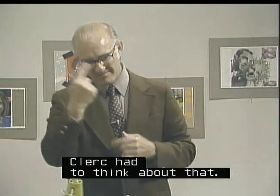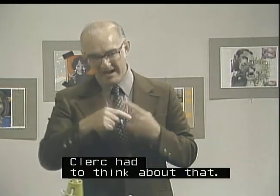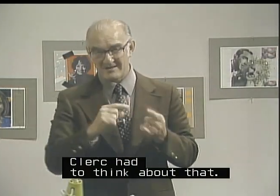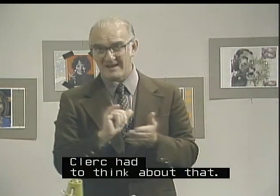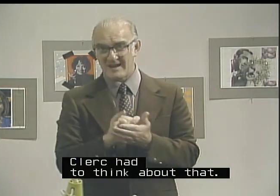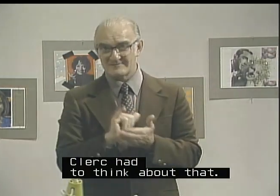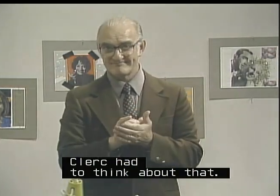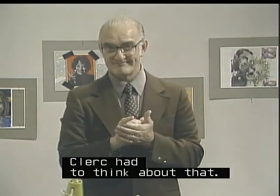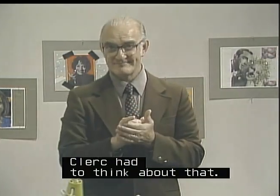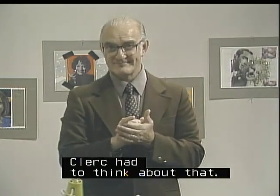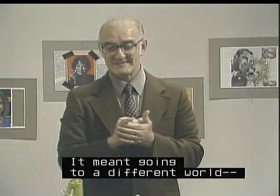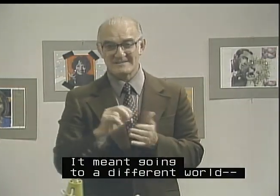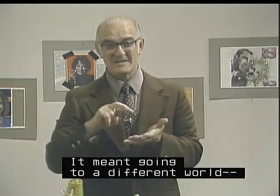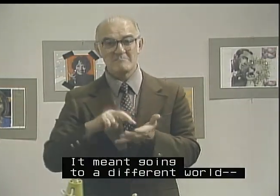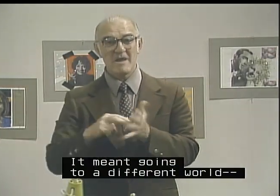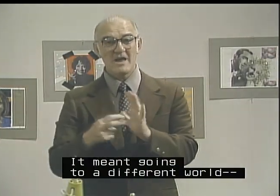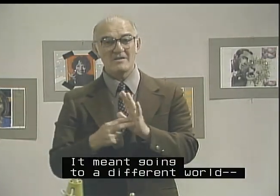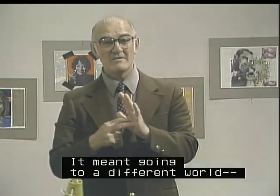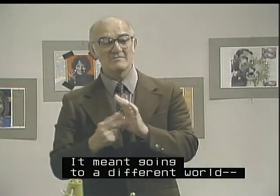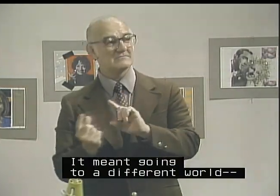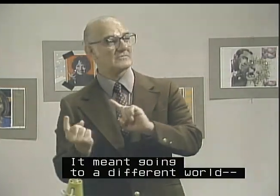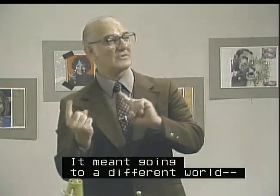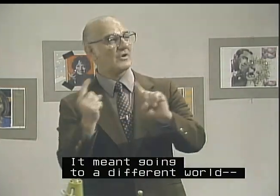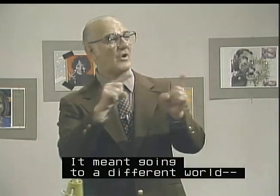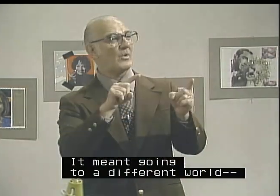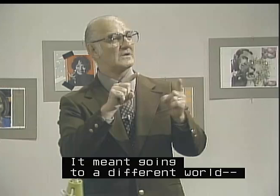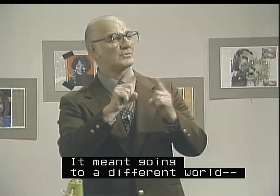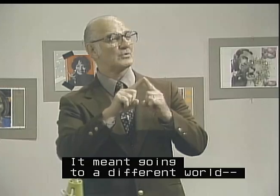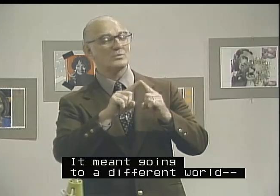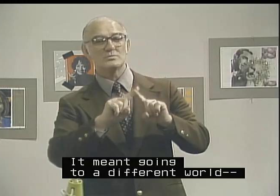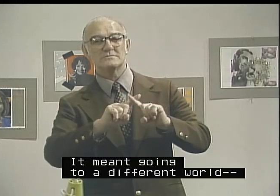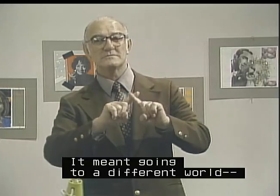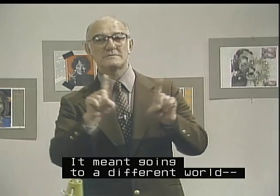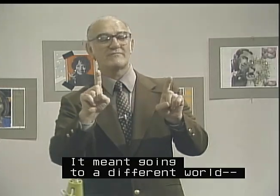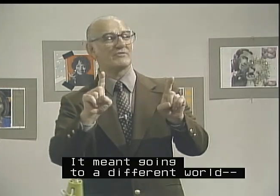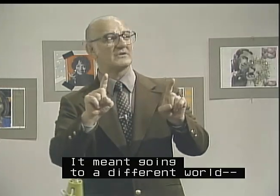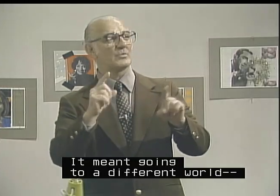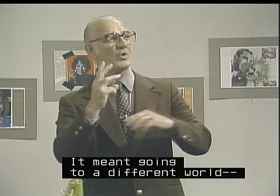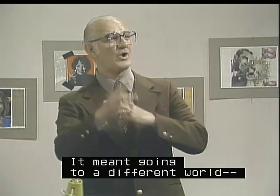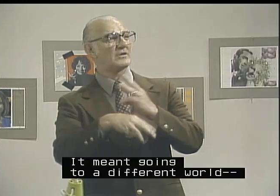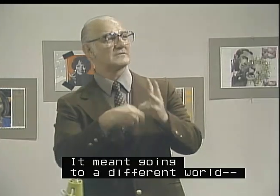about that. It meant going to different world,